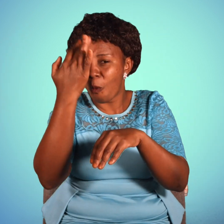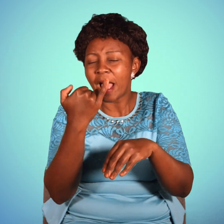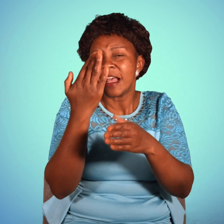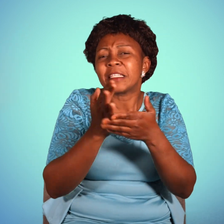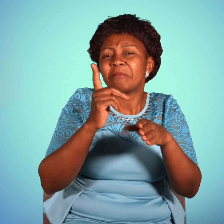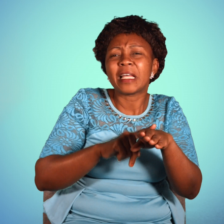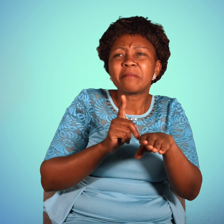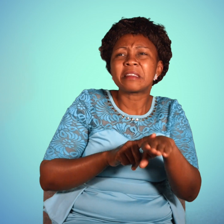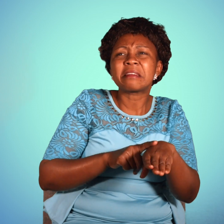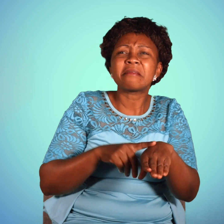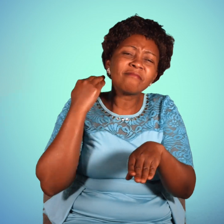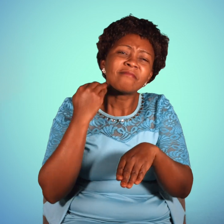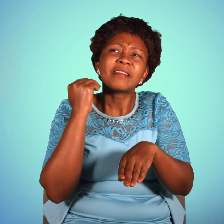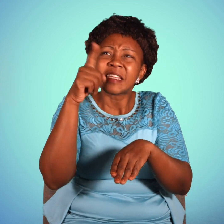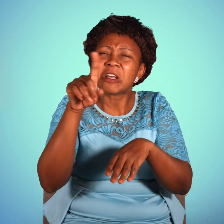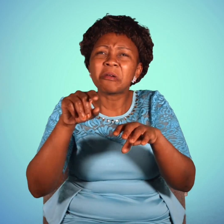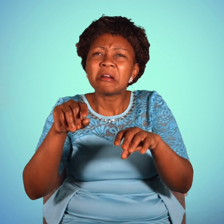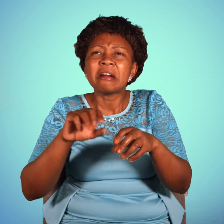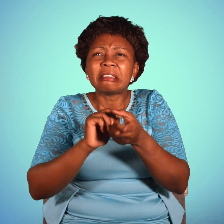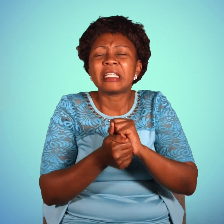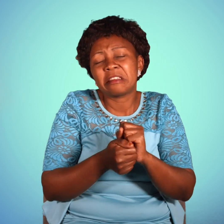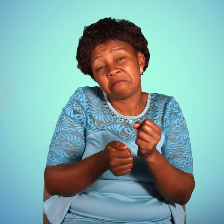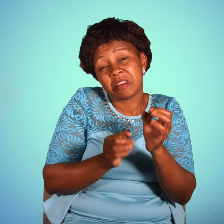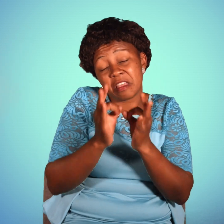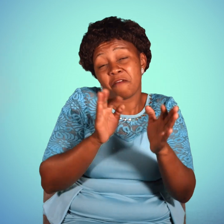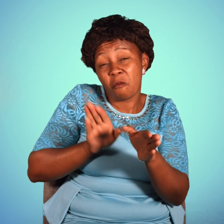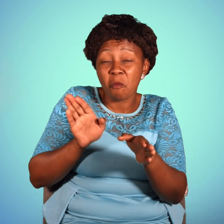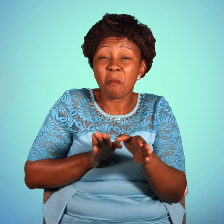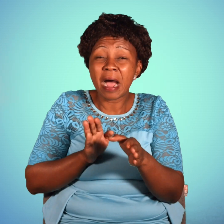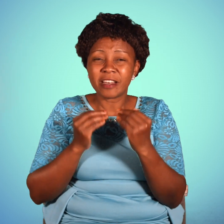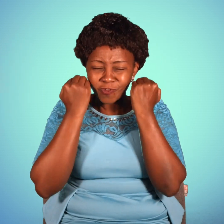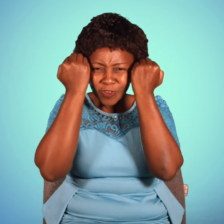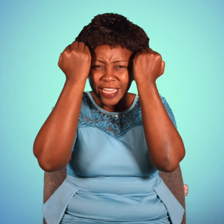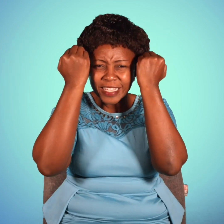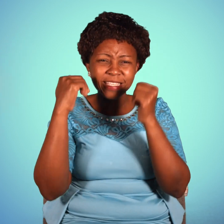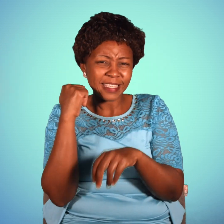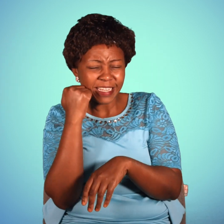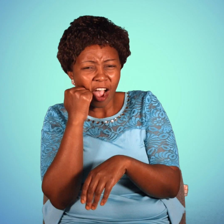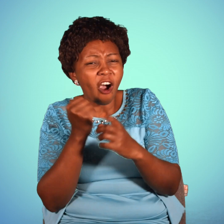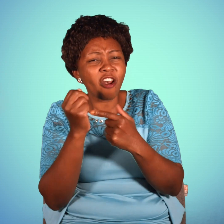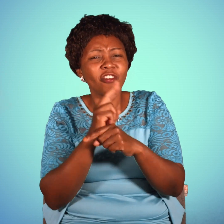to factors such as illness, stress, and use of certain medication.